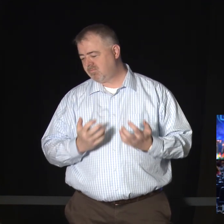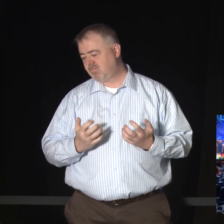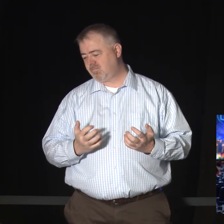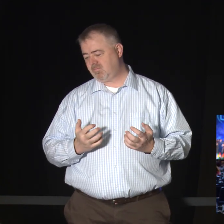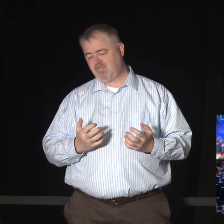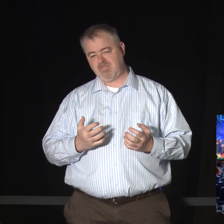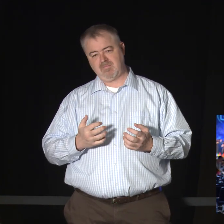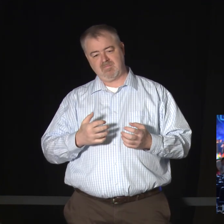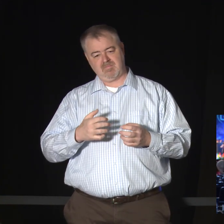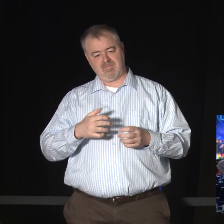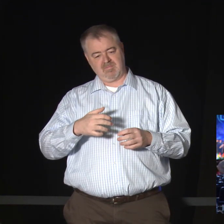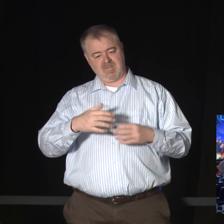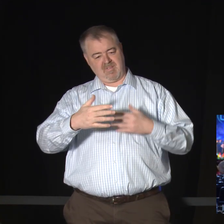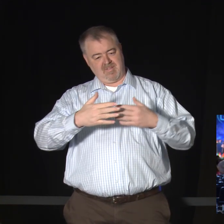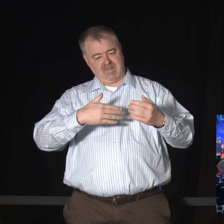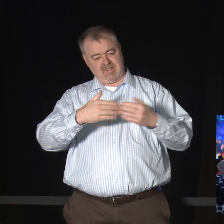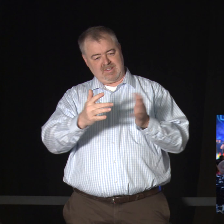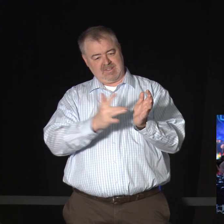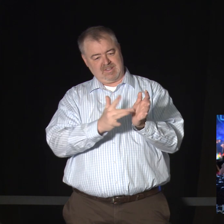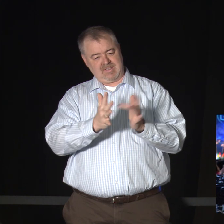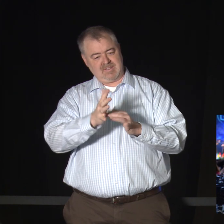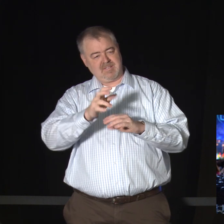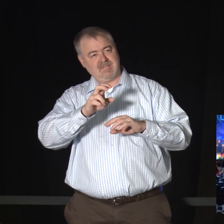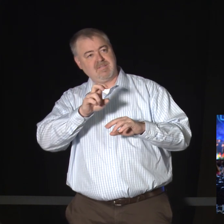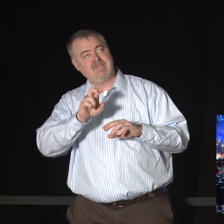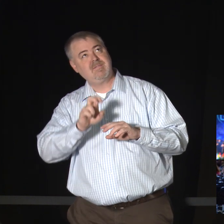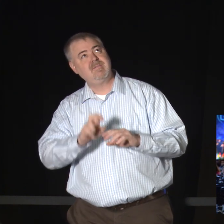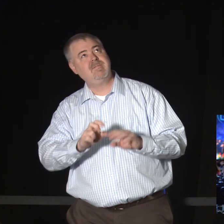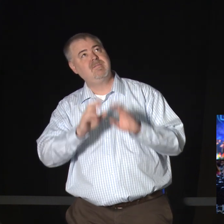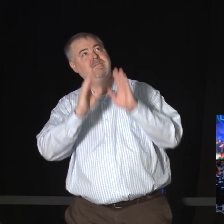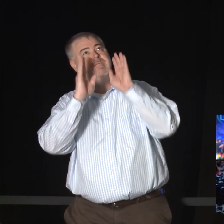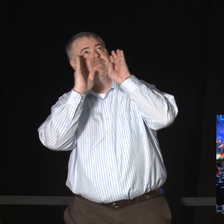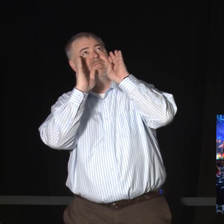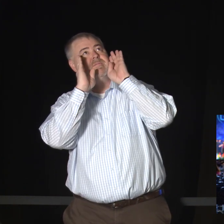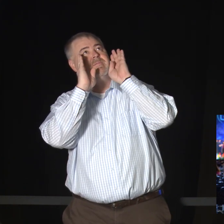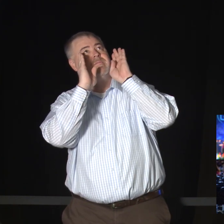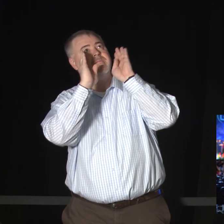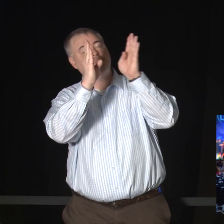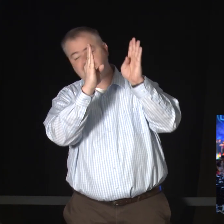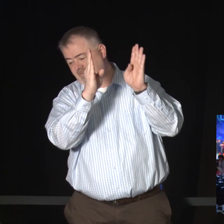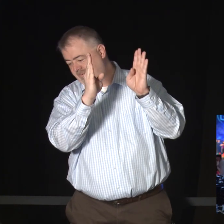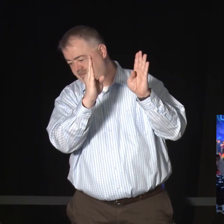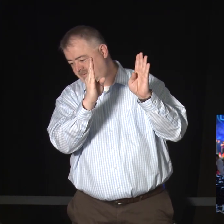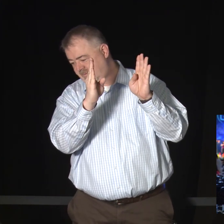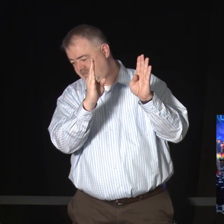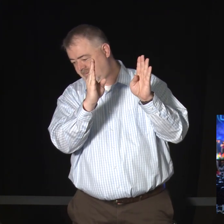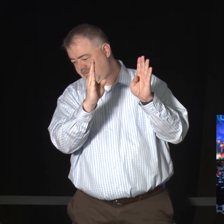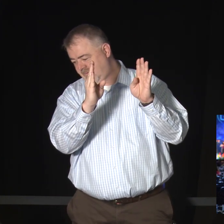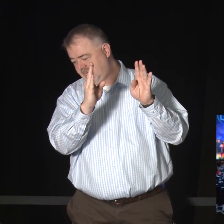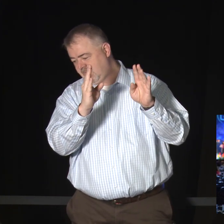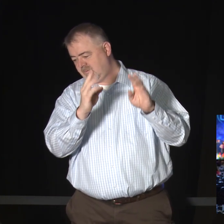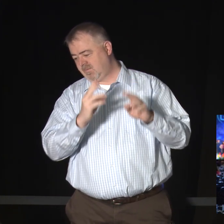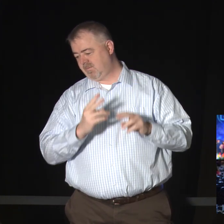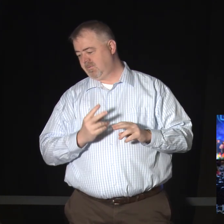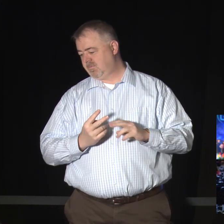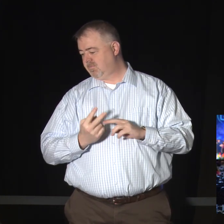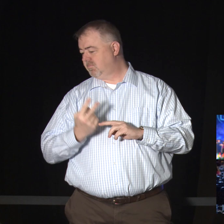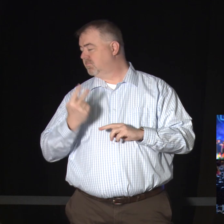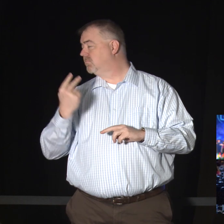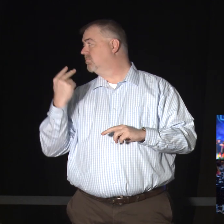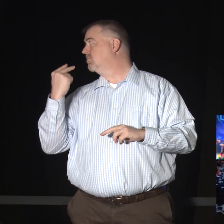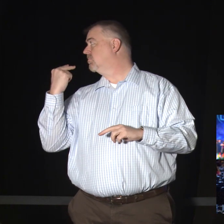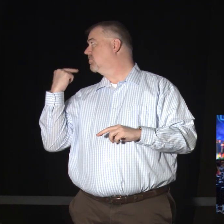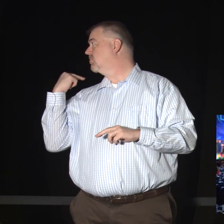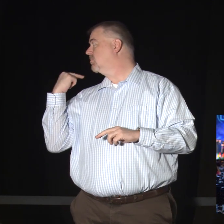this auditorium as we get ready to hear again another powerful devotional brought to us by Pastor Goetz. Absolutely. He's been bringing the devotionals every